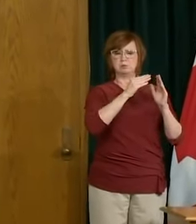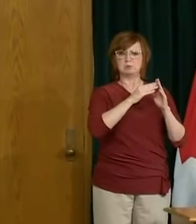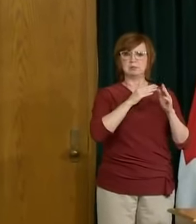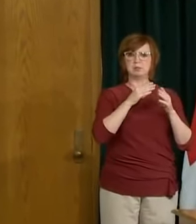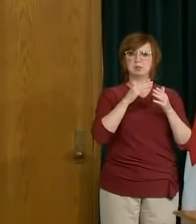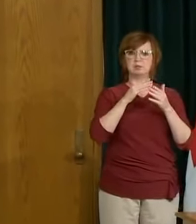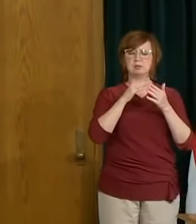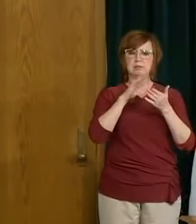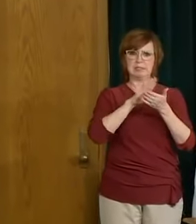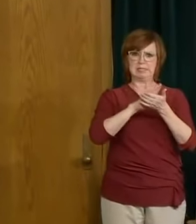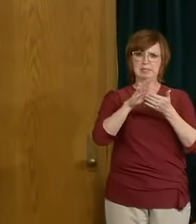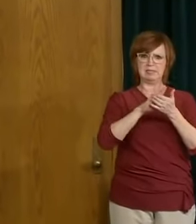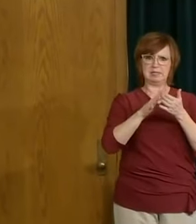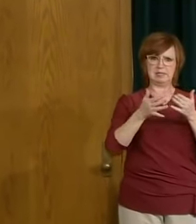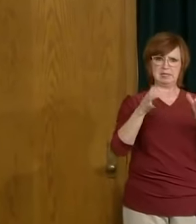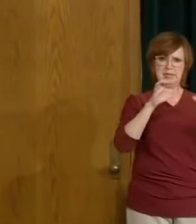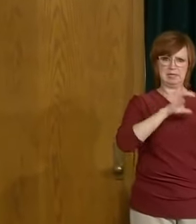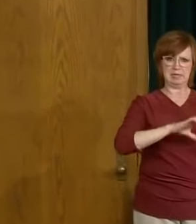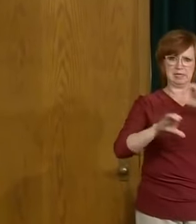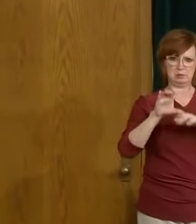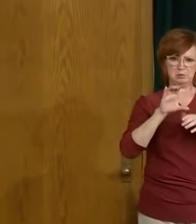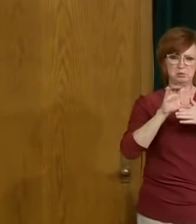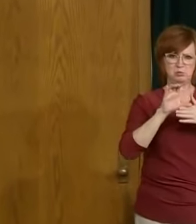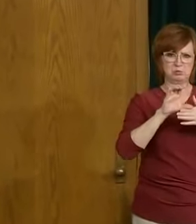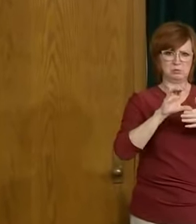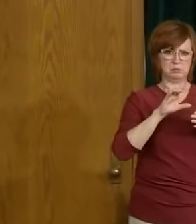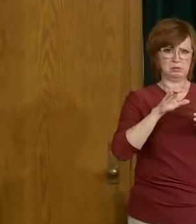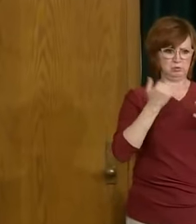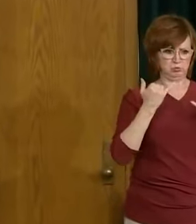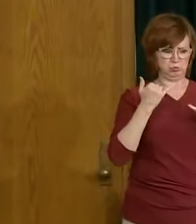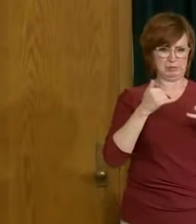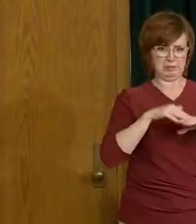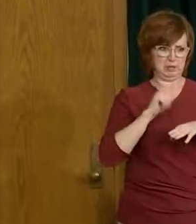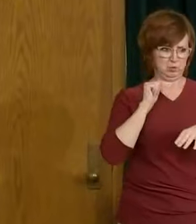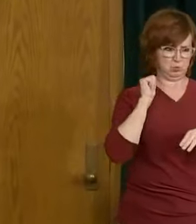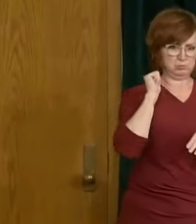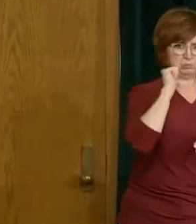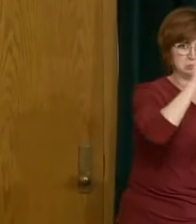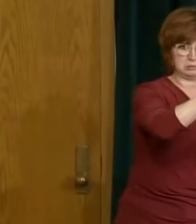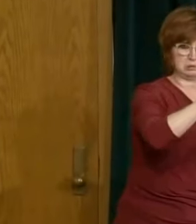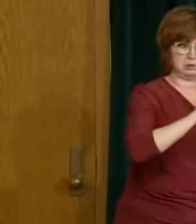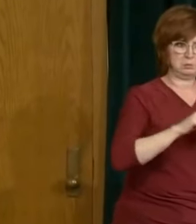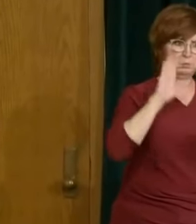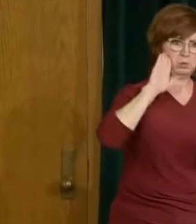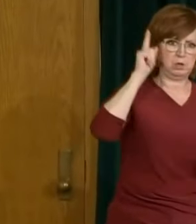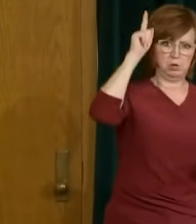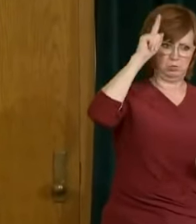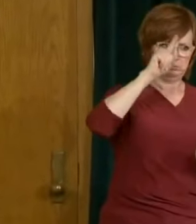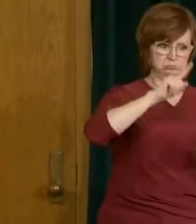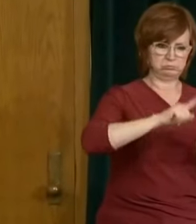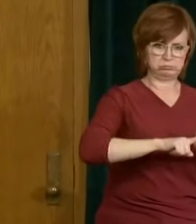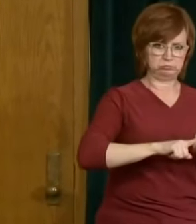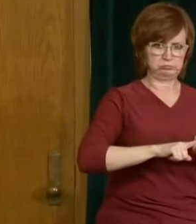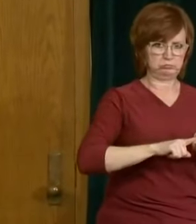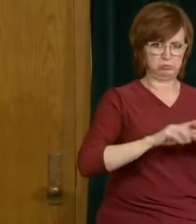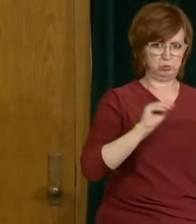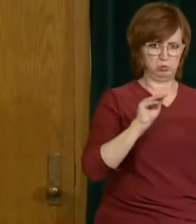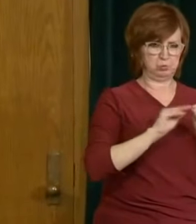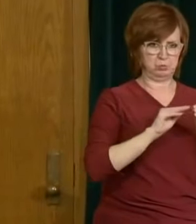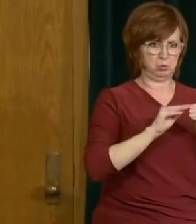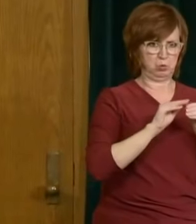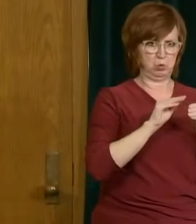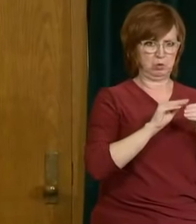today's deliveries, the community will be out for the next few days. Can you just go through the procurement and how